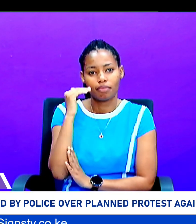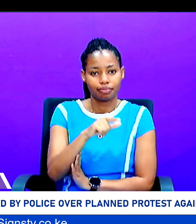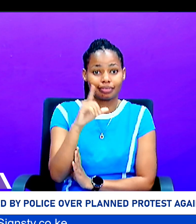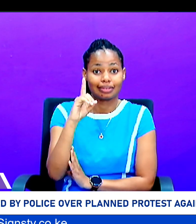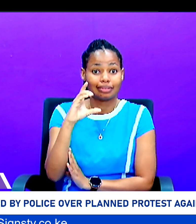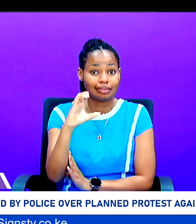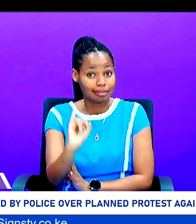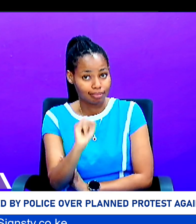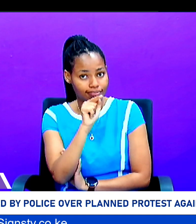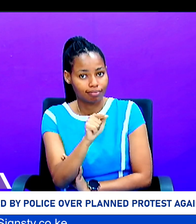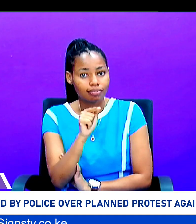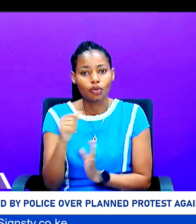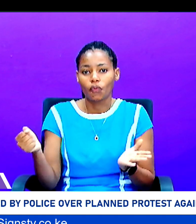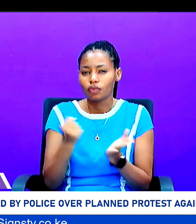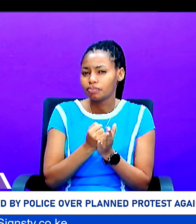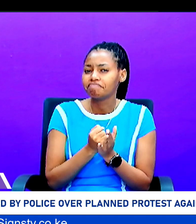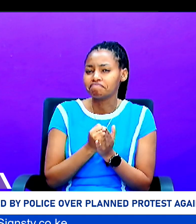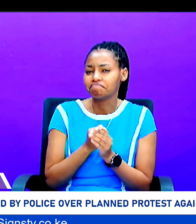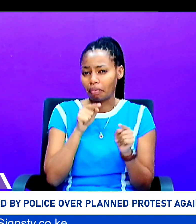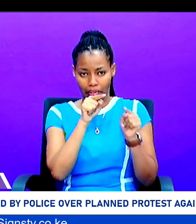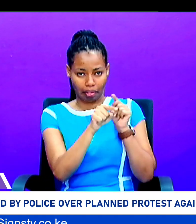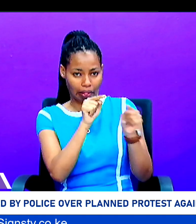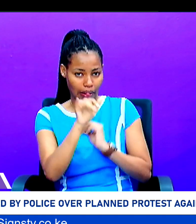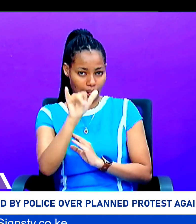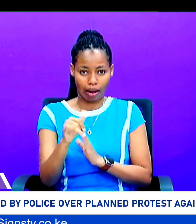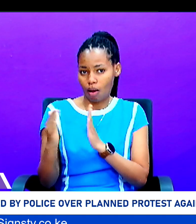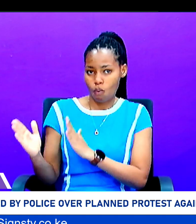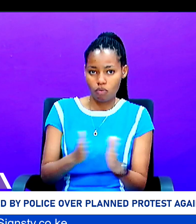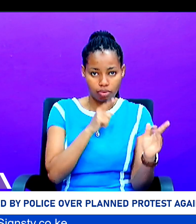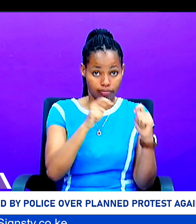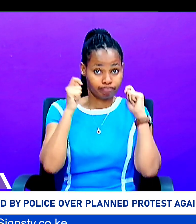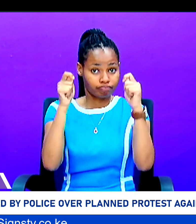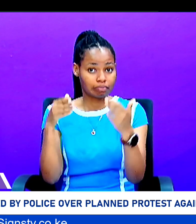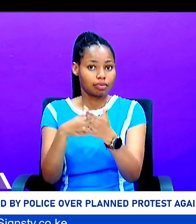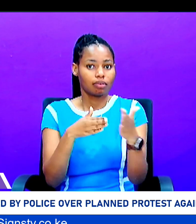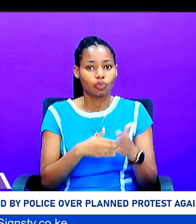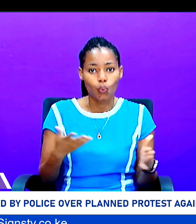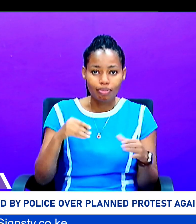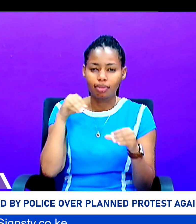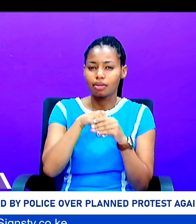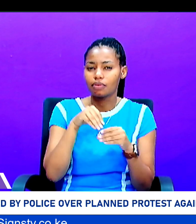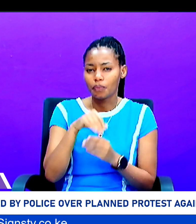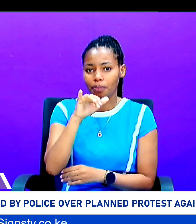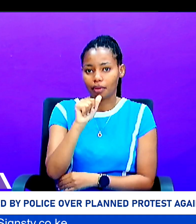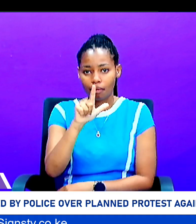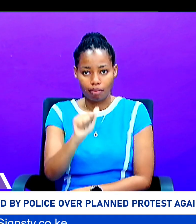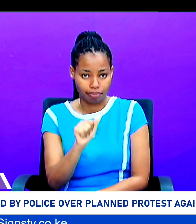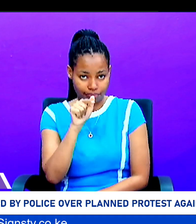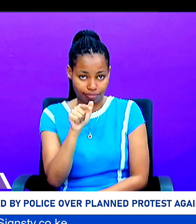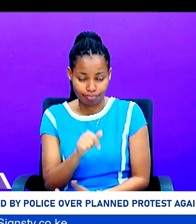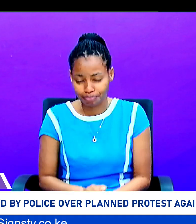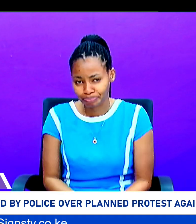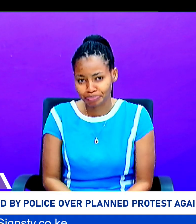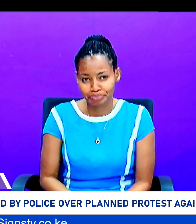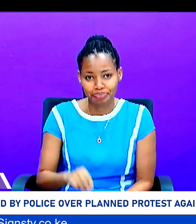Ward, was questioned on Monday by police at the CIA Directorate of Criminal Investigation, DCI,